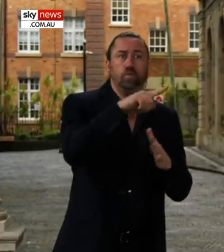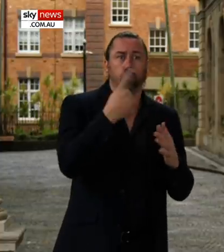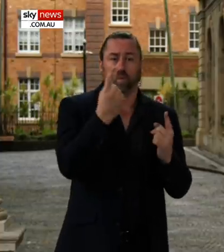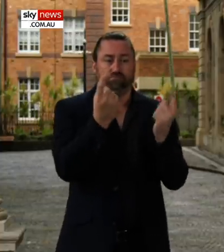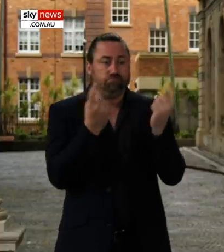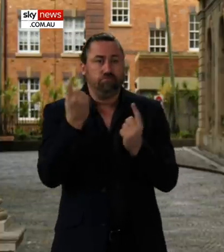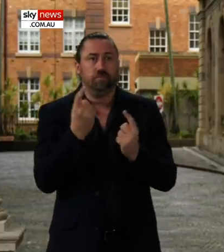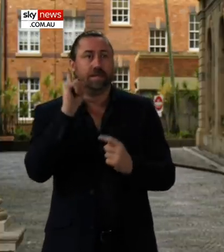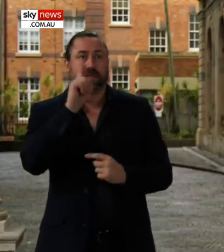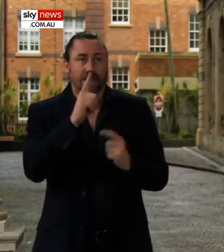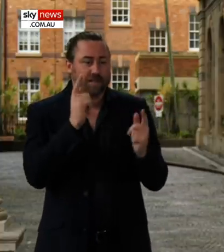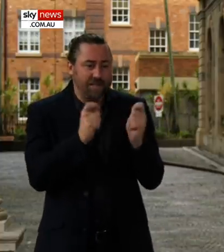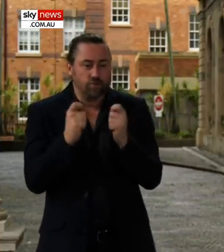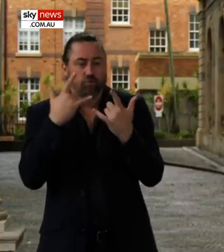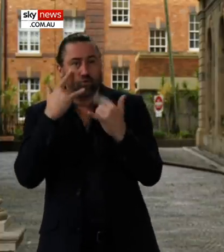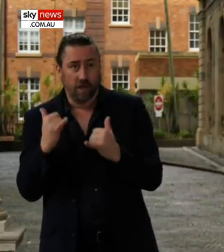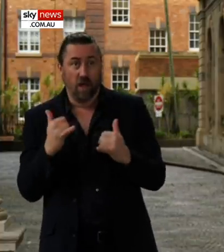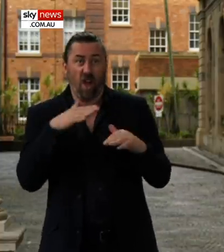tested over the last 24 hours. We've had over